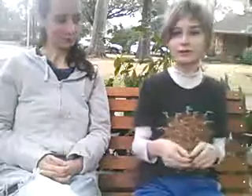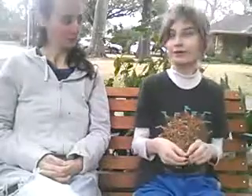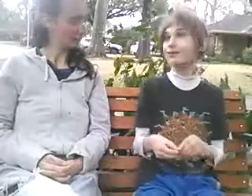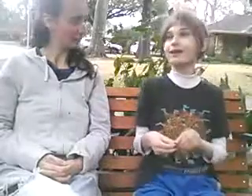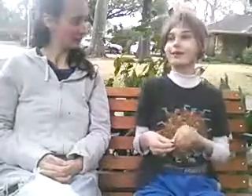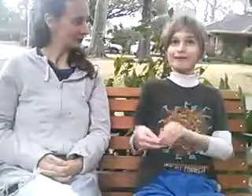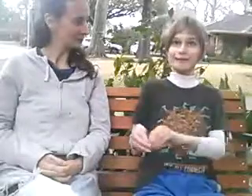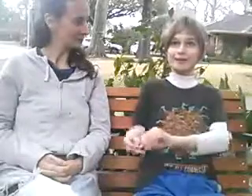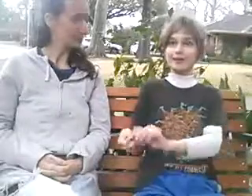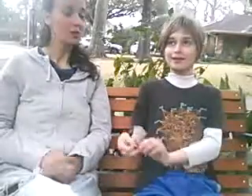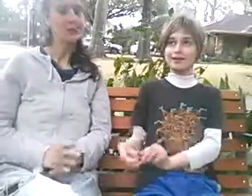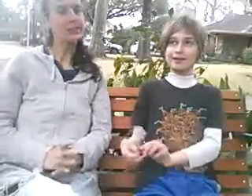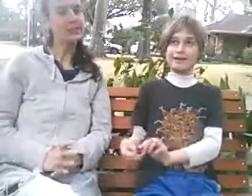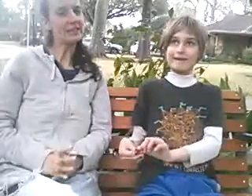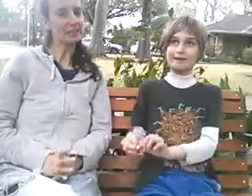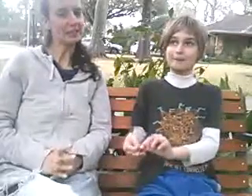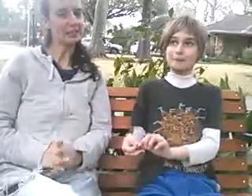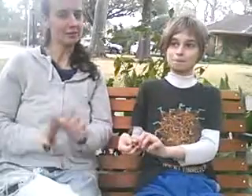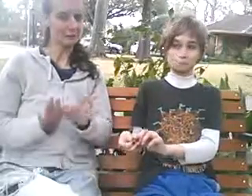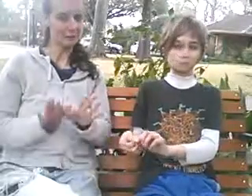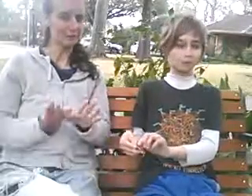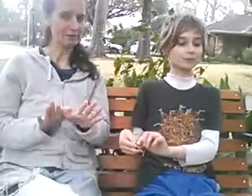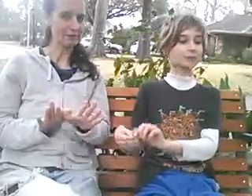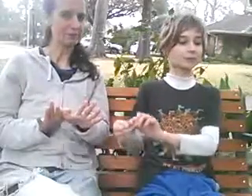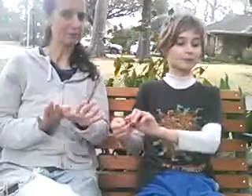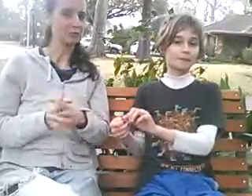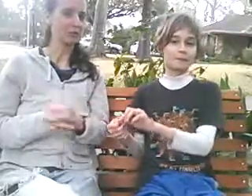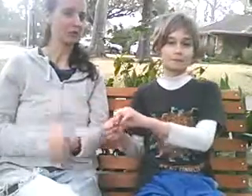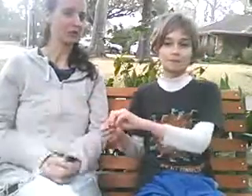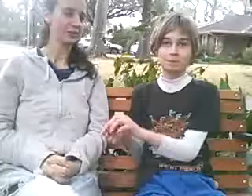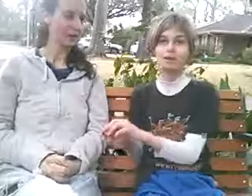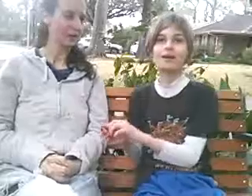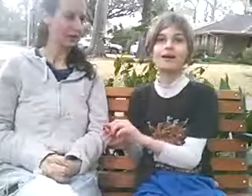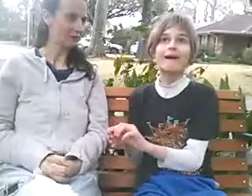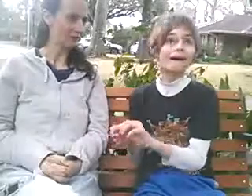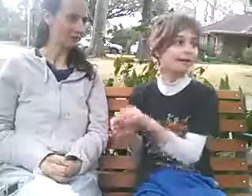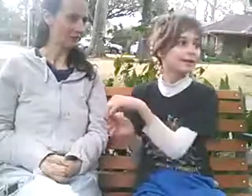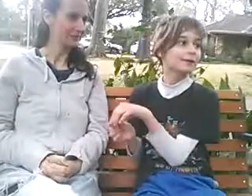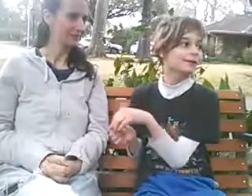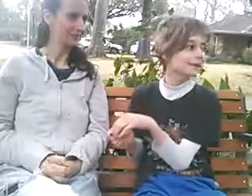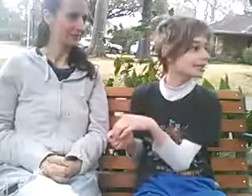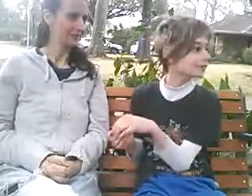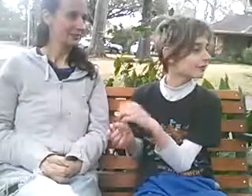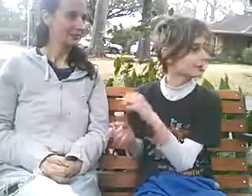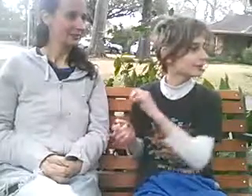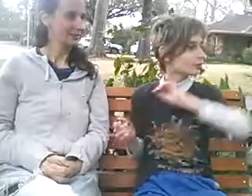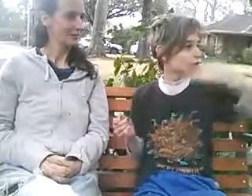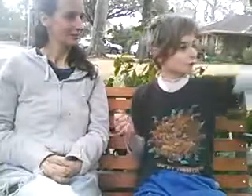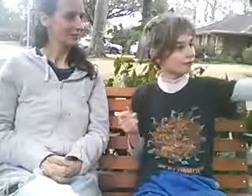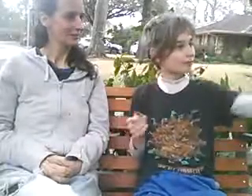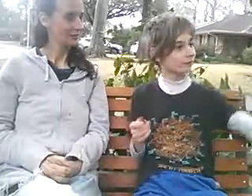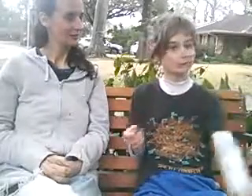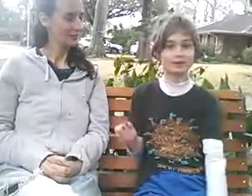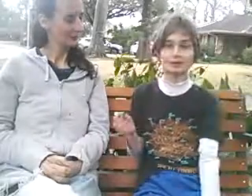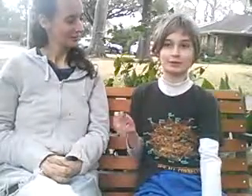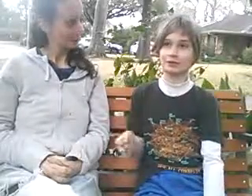remember the whole alphabet? So we didn't actually, with the baby sign language, we didn't actually do alphabet. So I actually find it's easier to do alphabet because then you don't only have